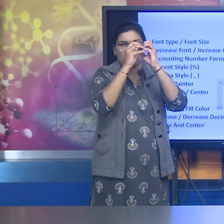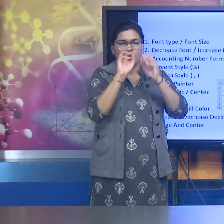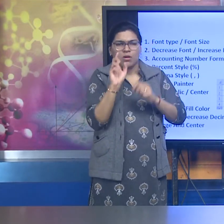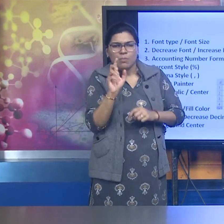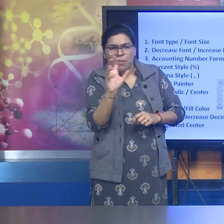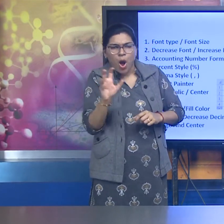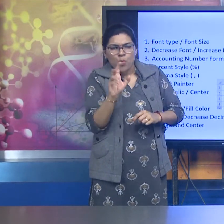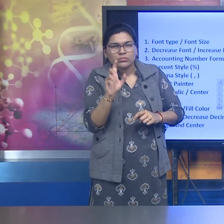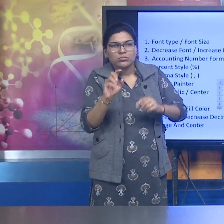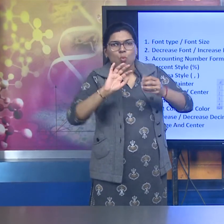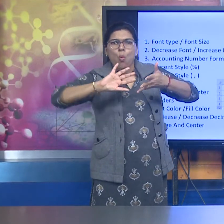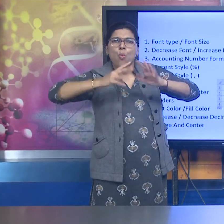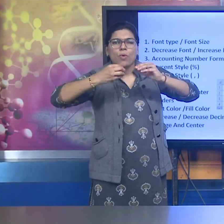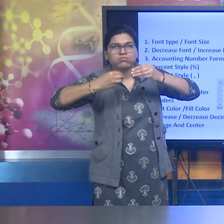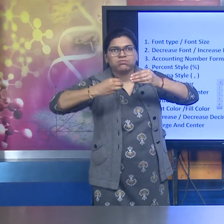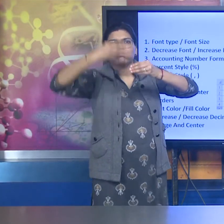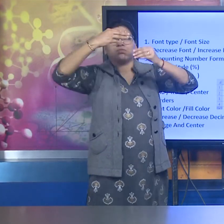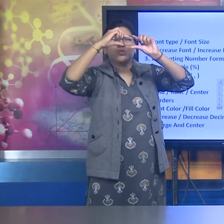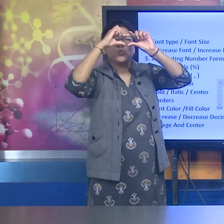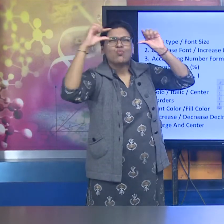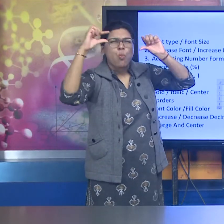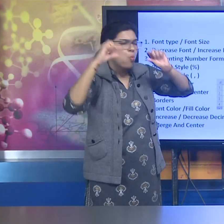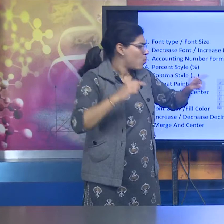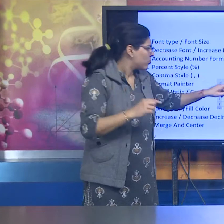The mini toolbar which is shown in picture